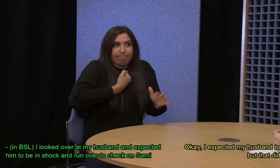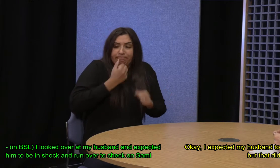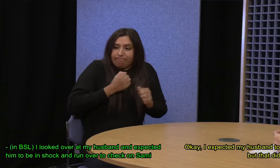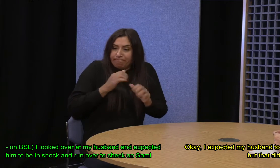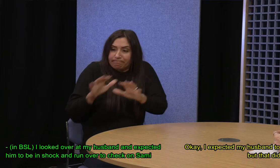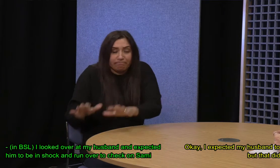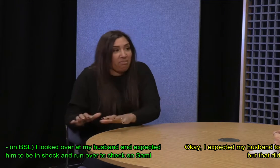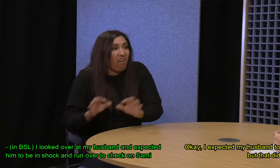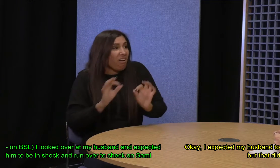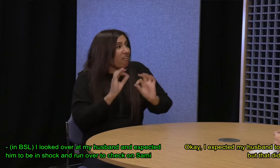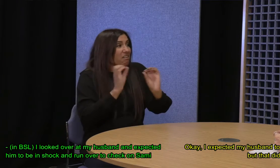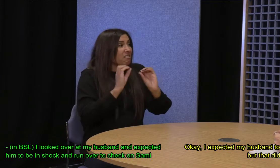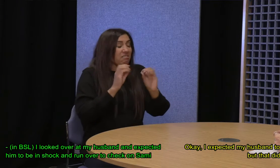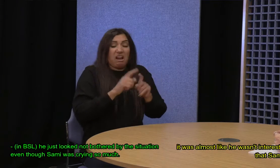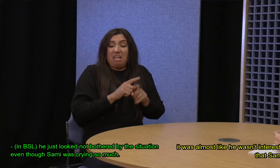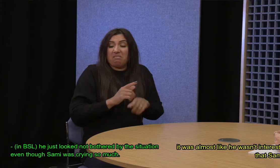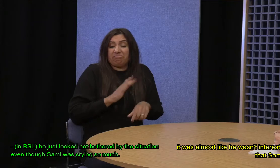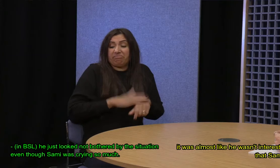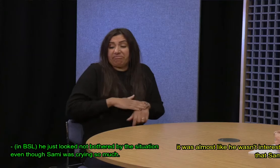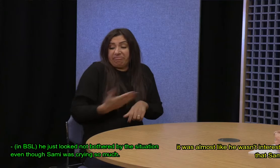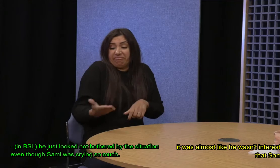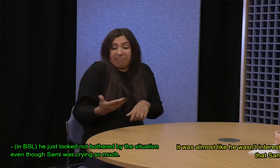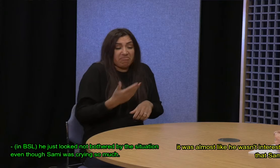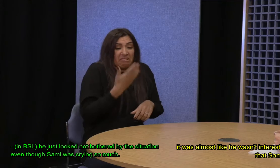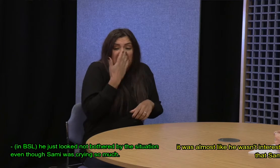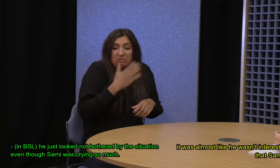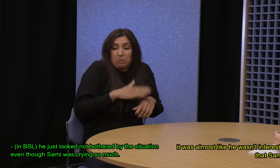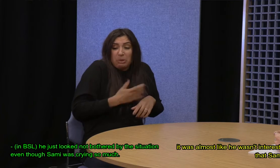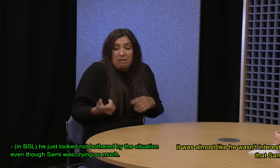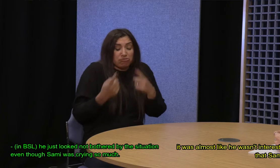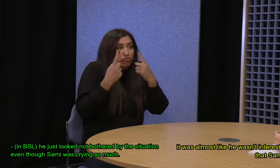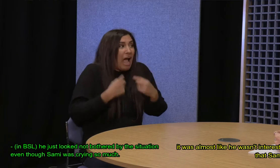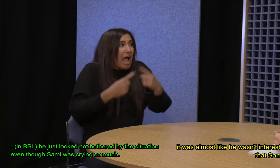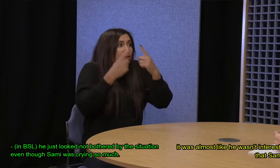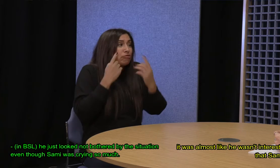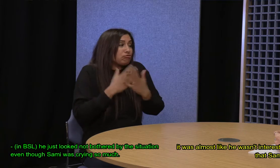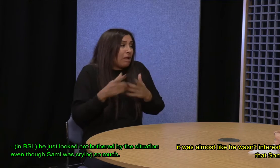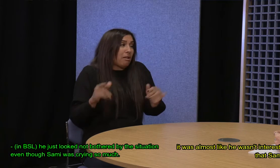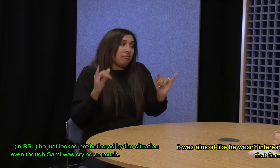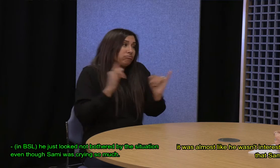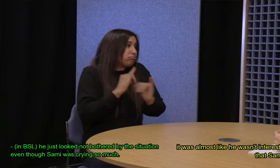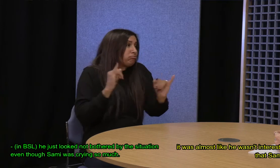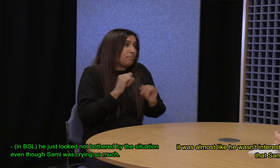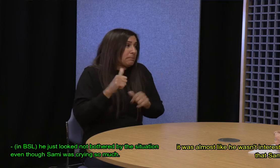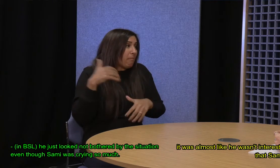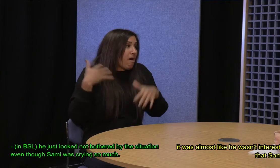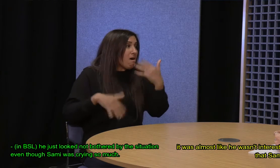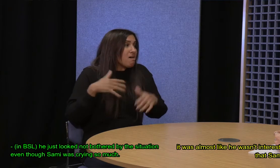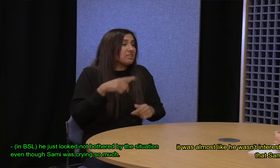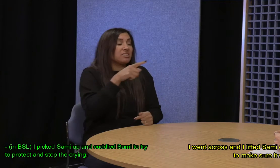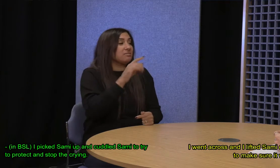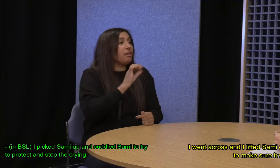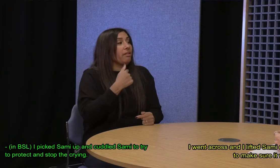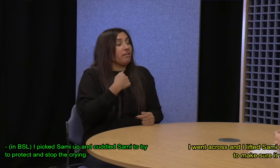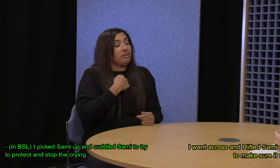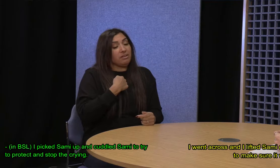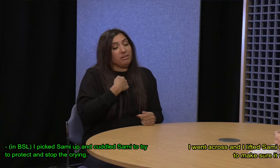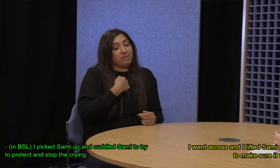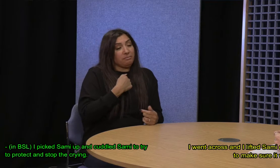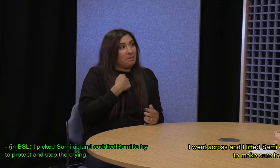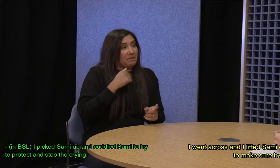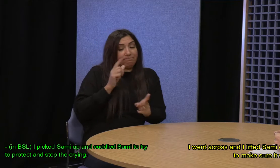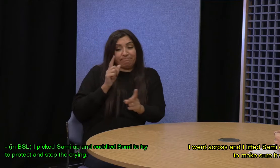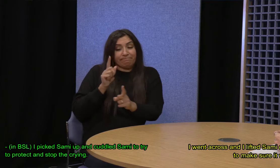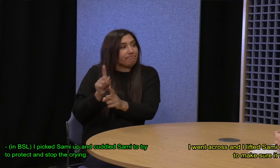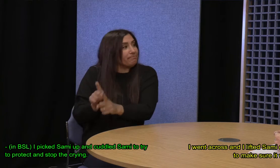I expected my husband to act like that, but that did not happen. It was almost like he wasn't interested in the fact that Sammy was